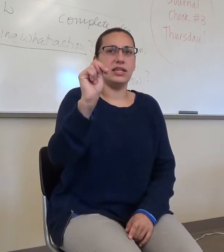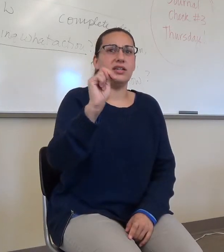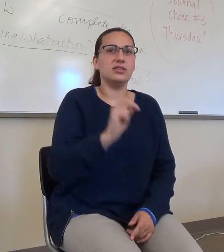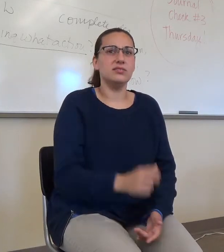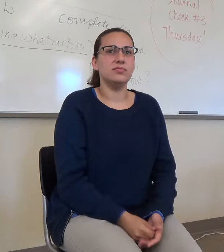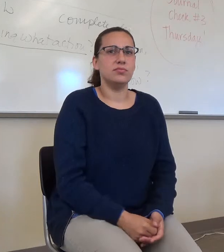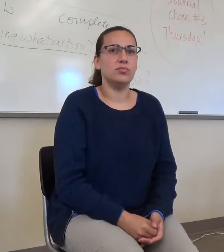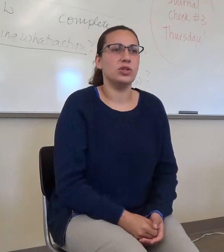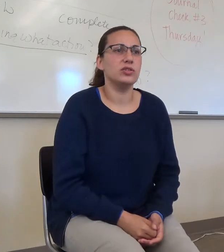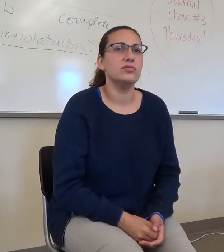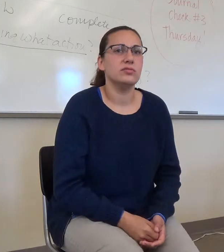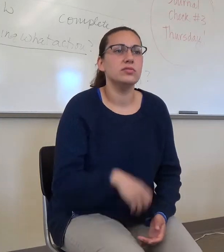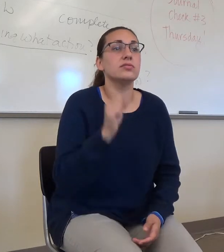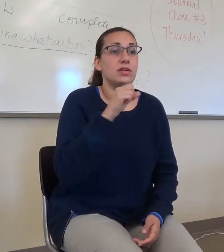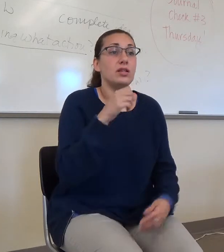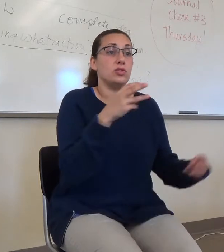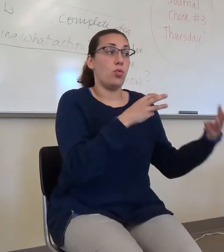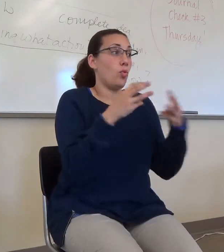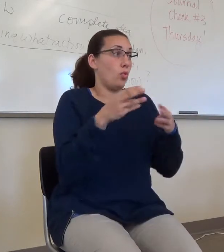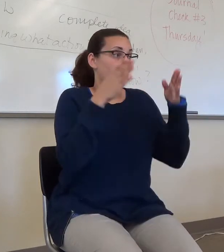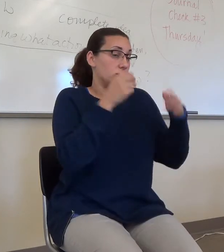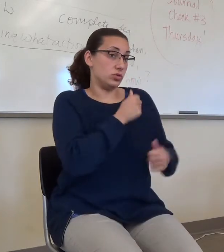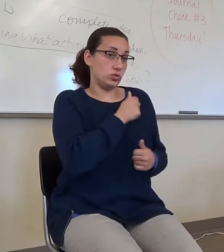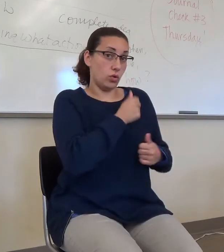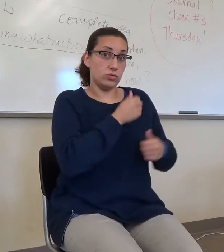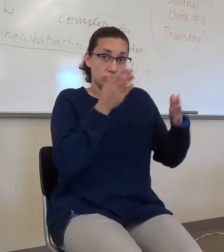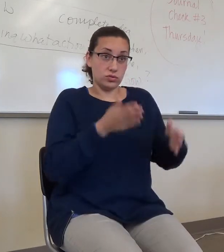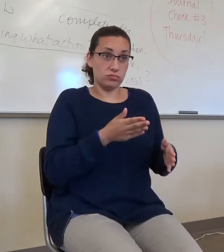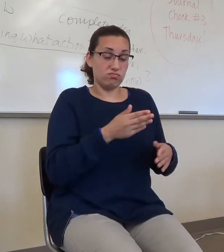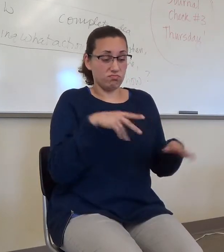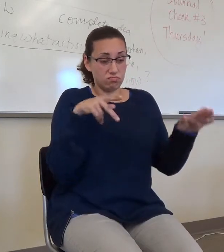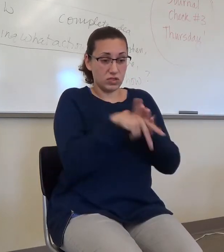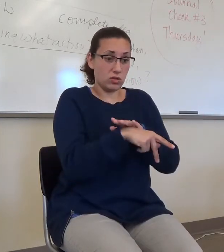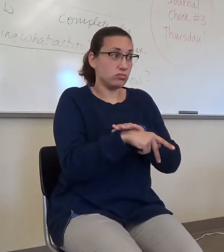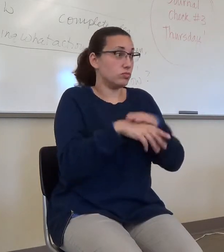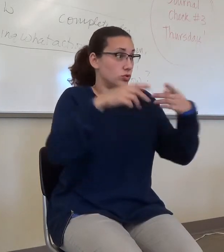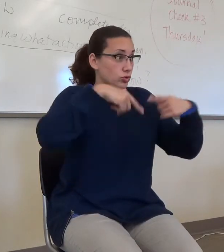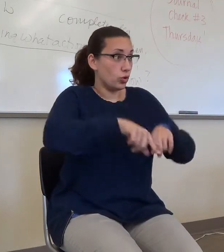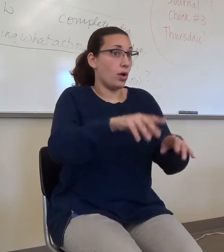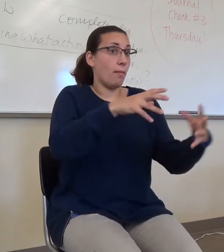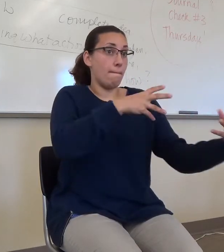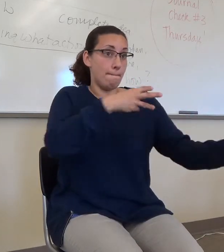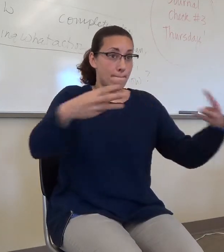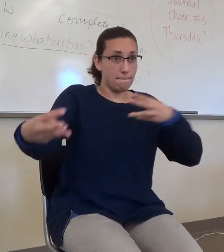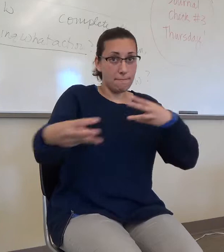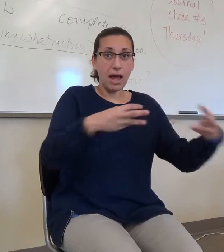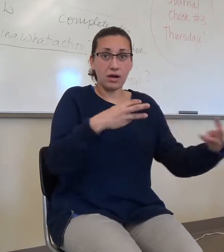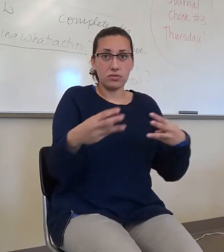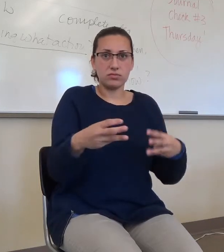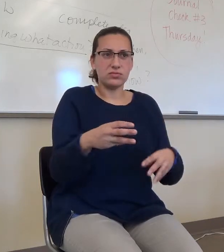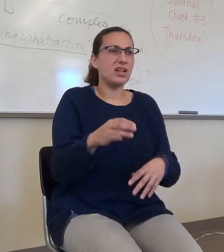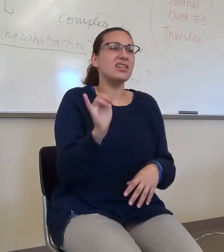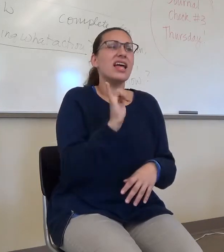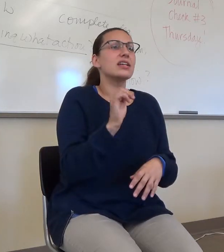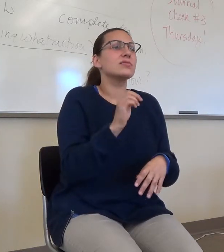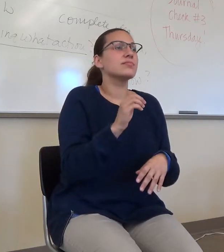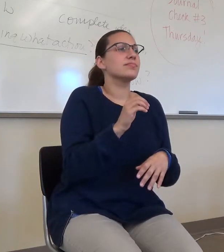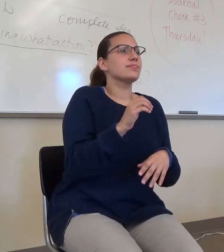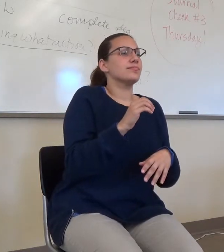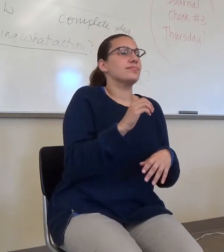Kill. Warriors, so soldiers who were killed in battle. So again, they're not killing, you know, the idea of